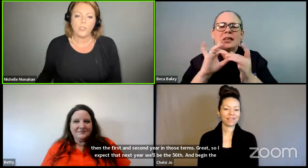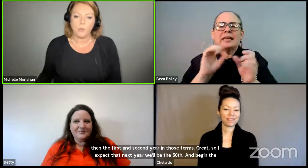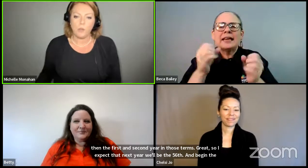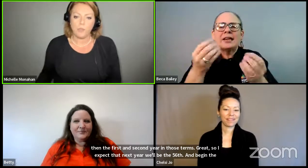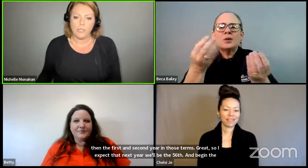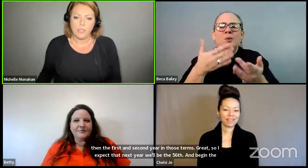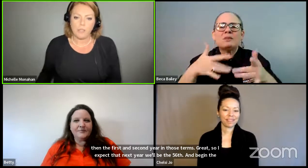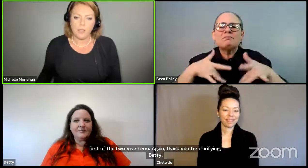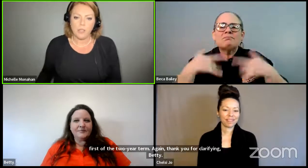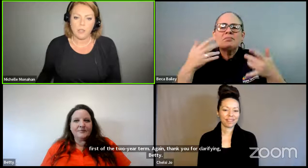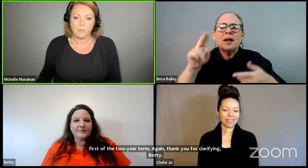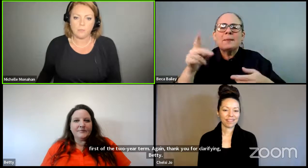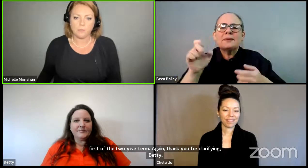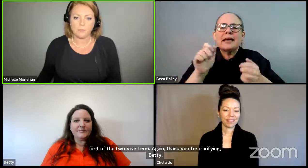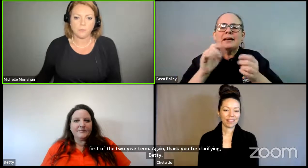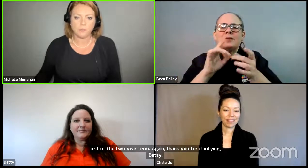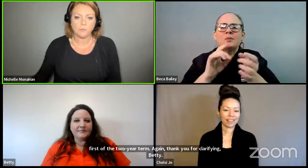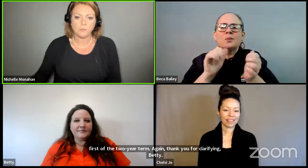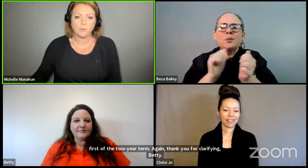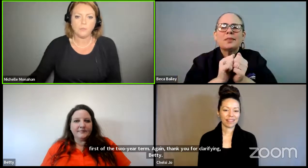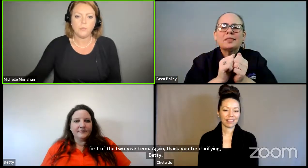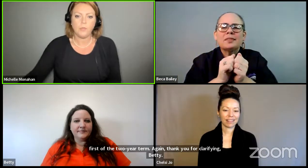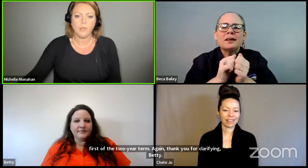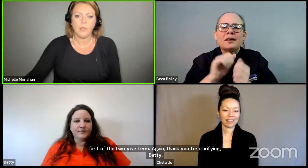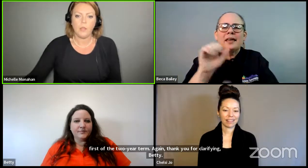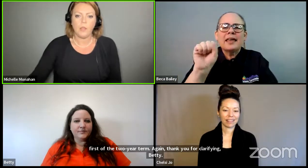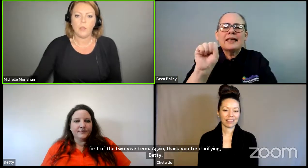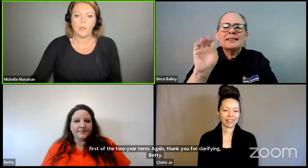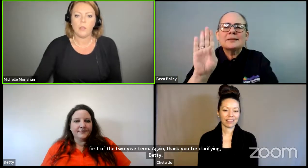Another question we received